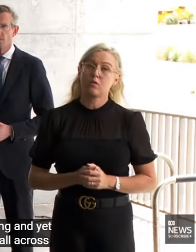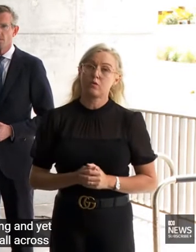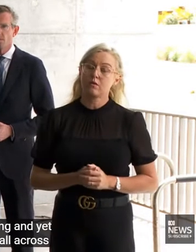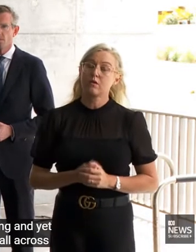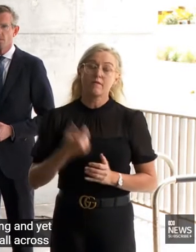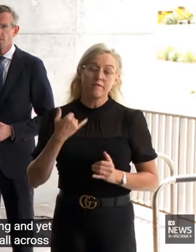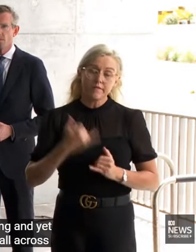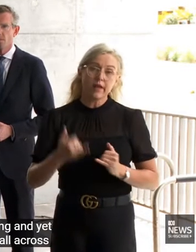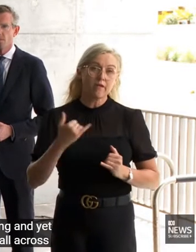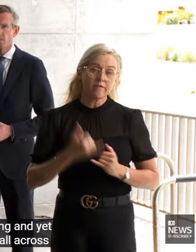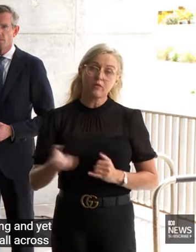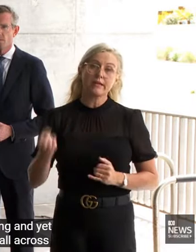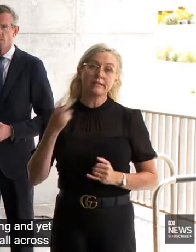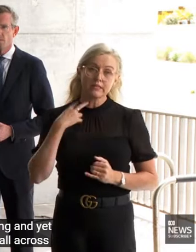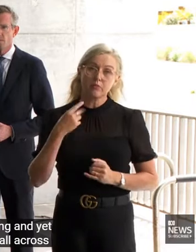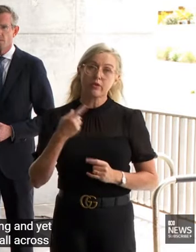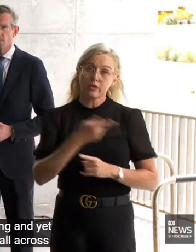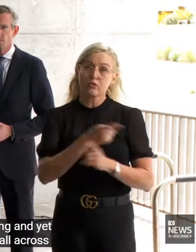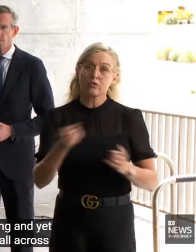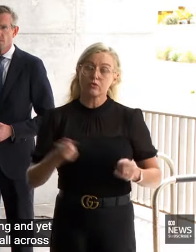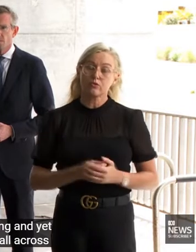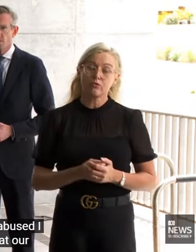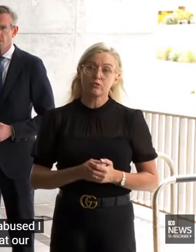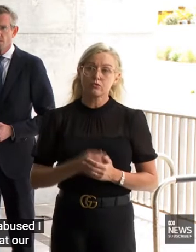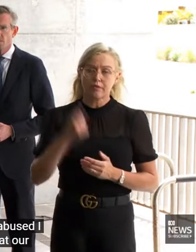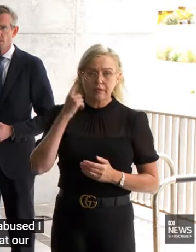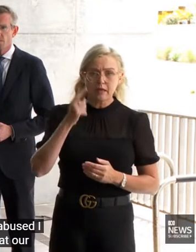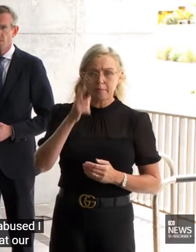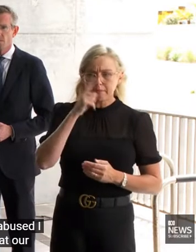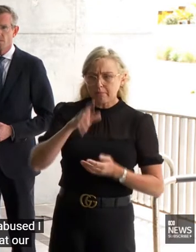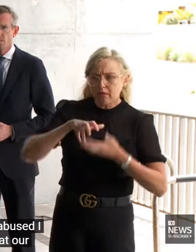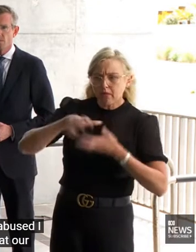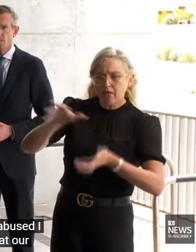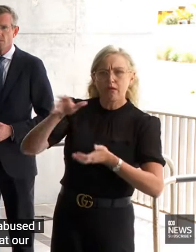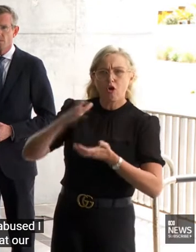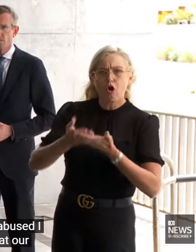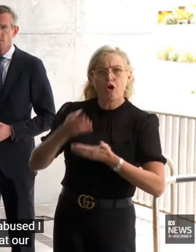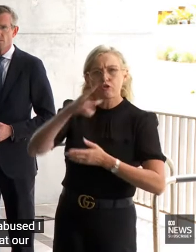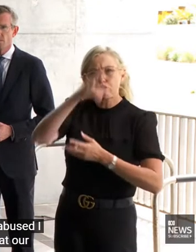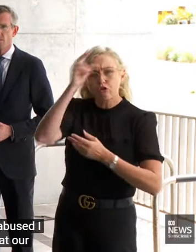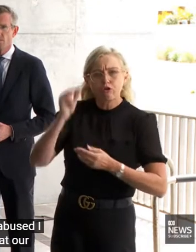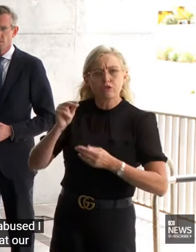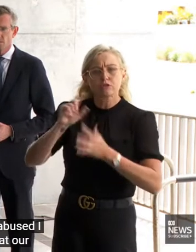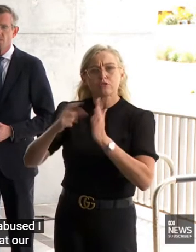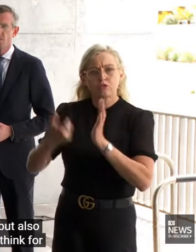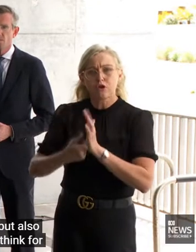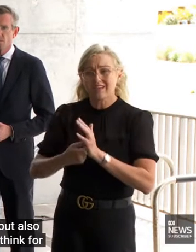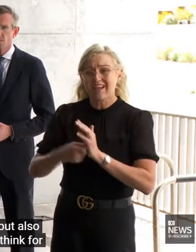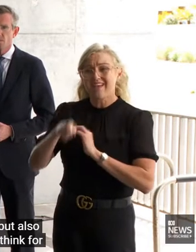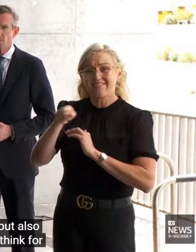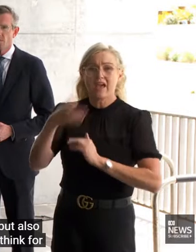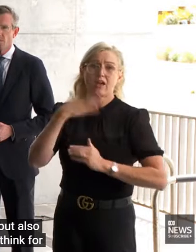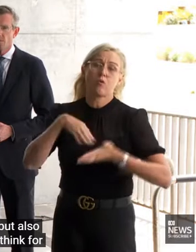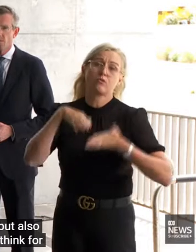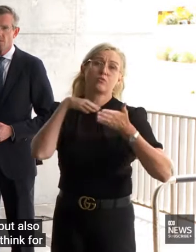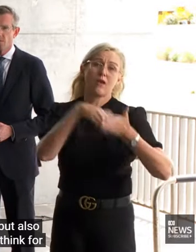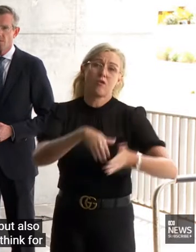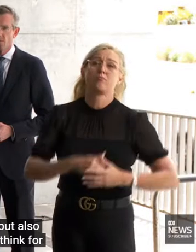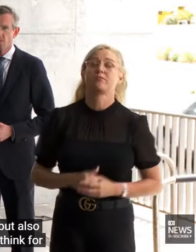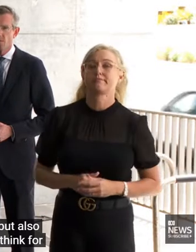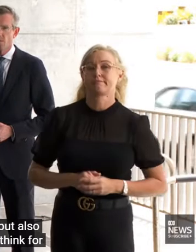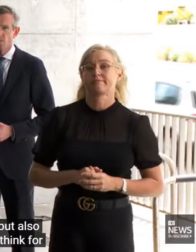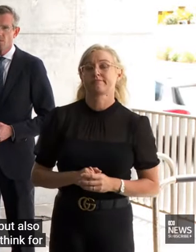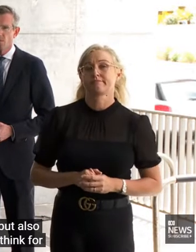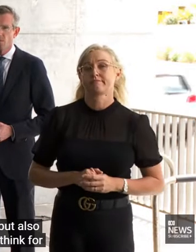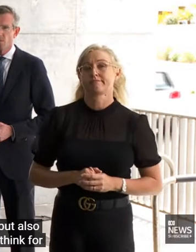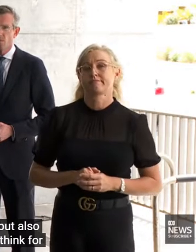very disappointing, I think, for the broader community to hear that. Please do not abuse staff who are there to help you. Now, on the booster side